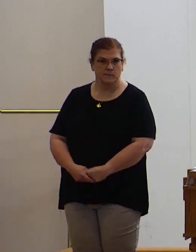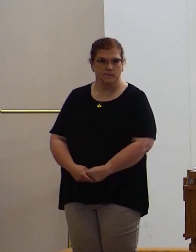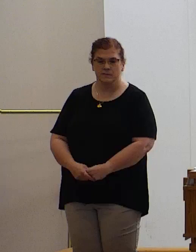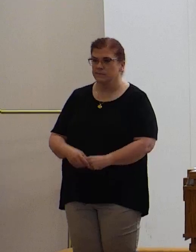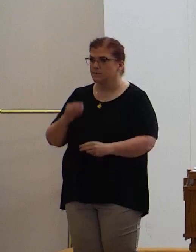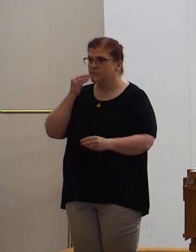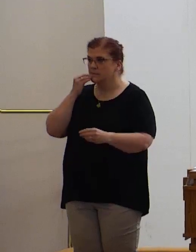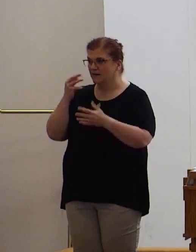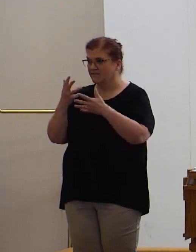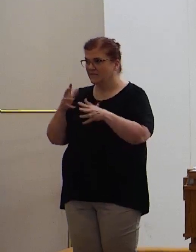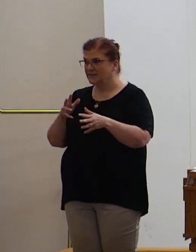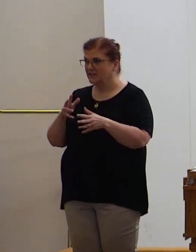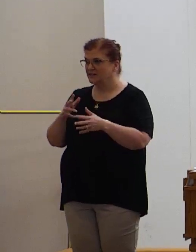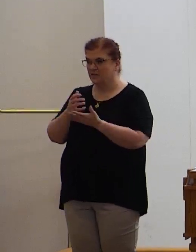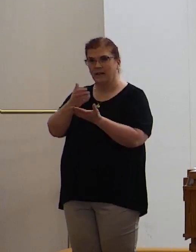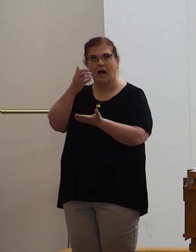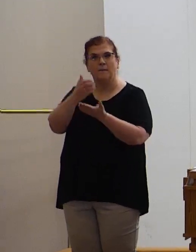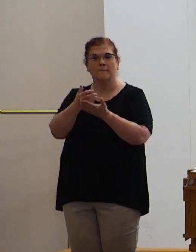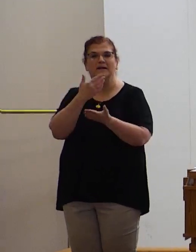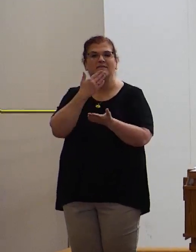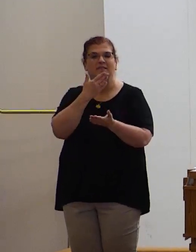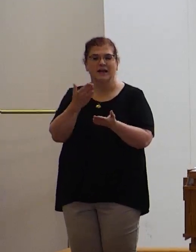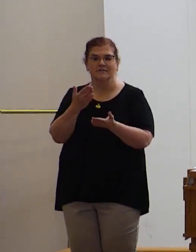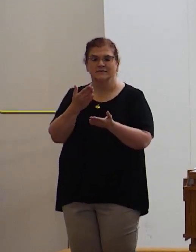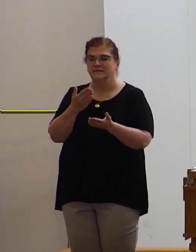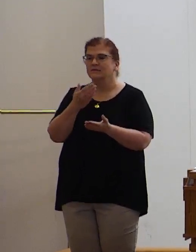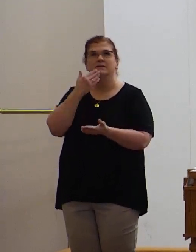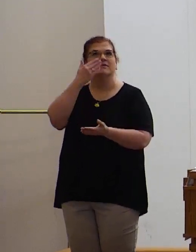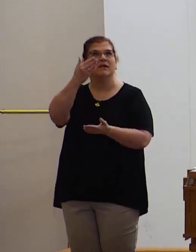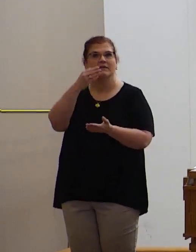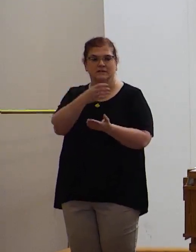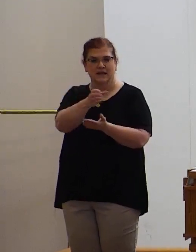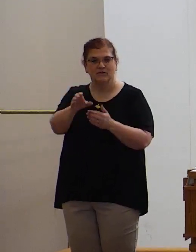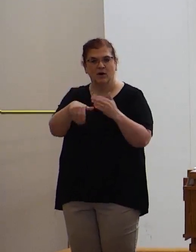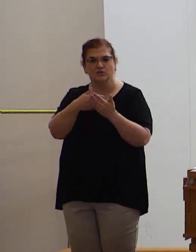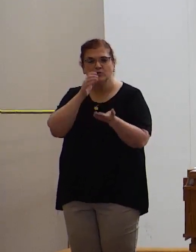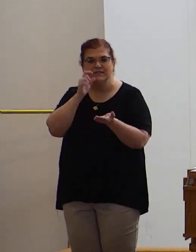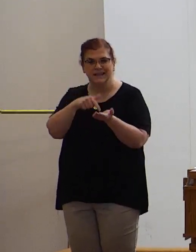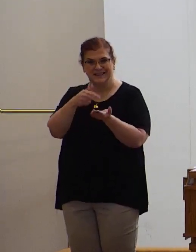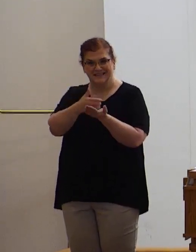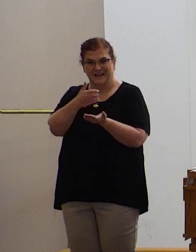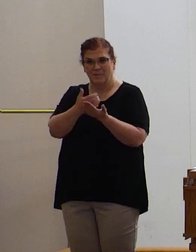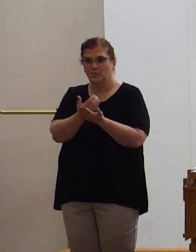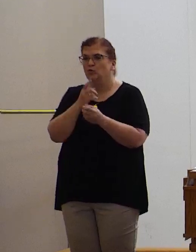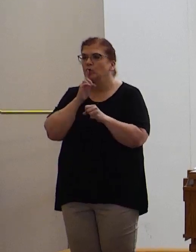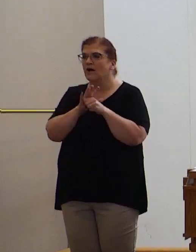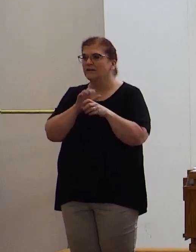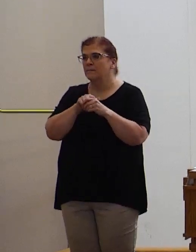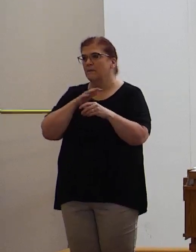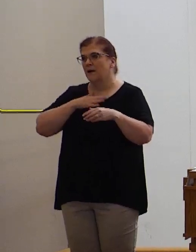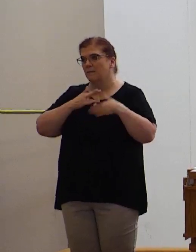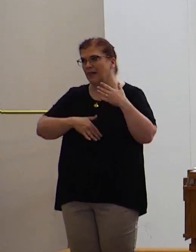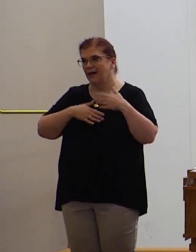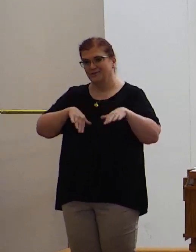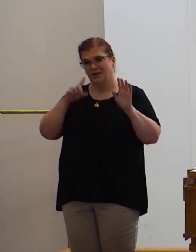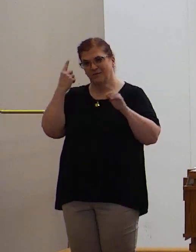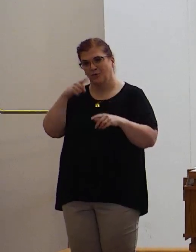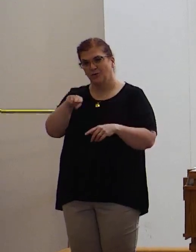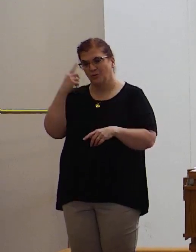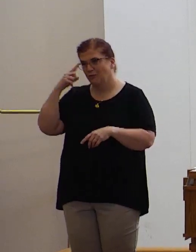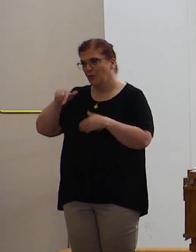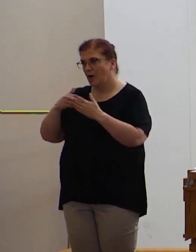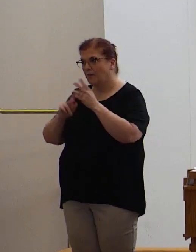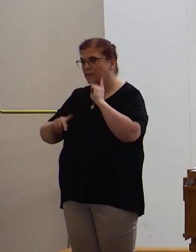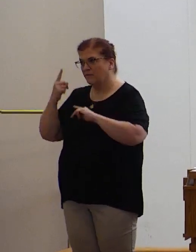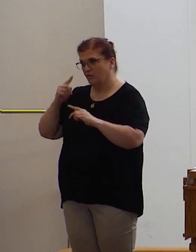Again, after supper, he took the cup and gave thanks, and gave for all to drink, saying, "This cup is a new covenant in my blood, shed for you and for all